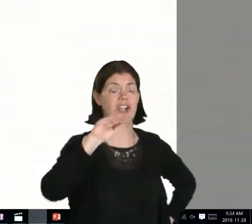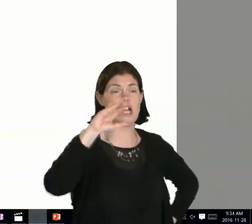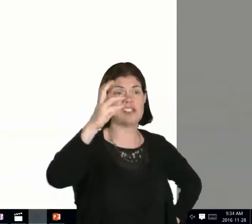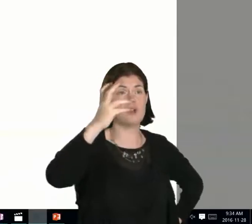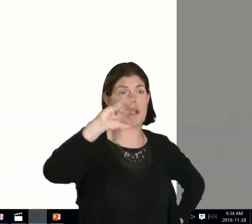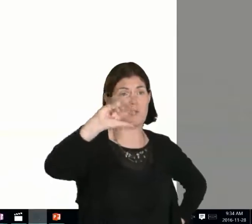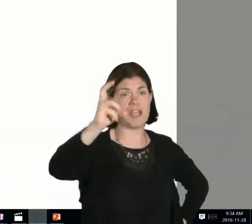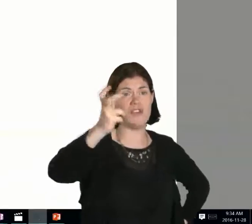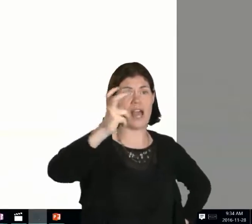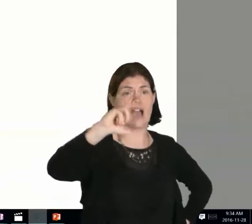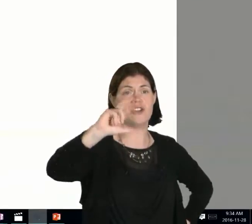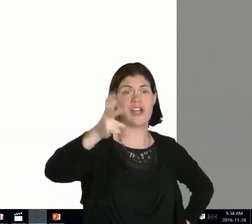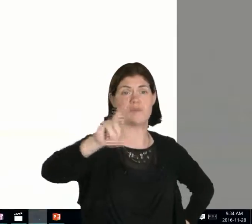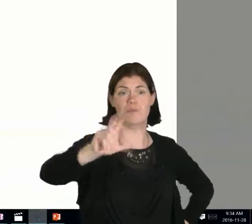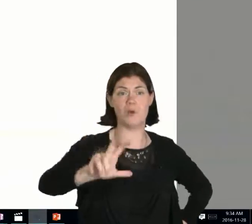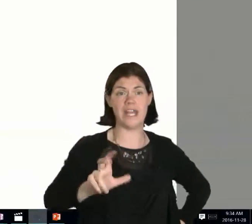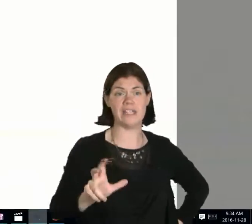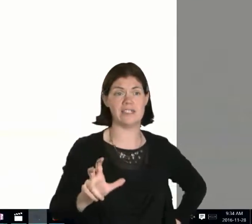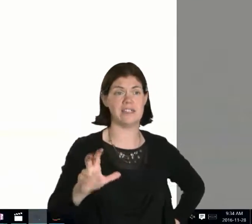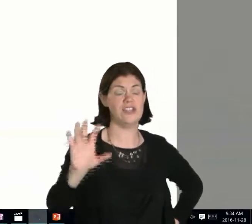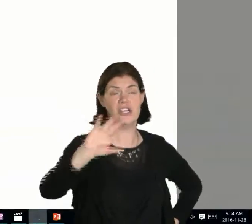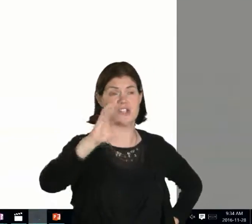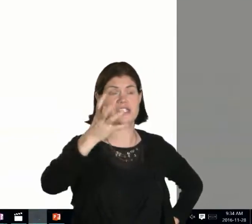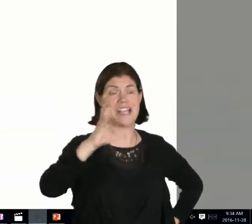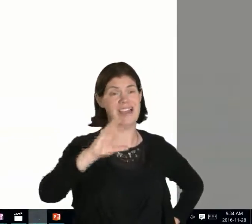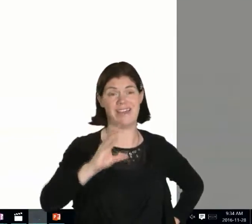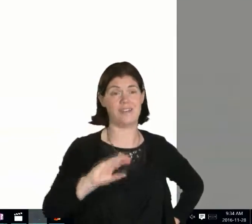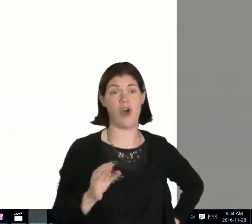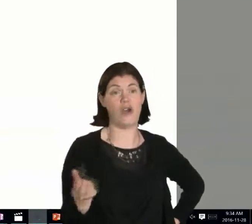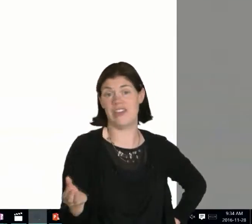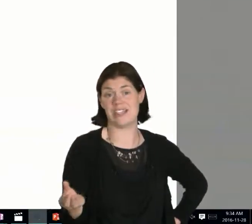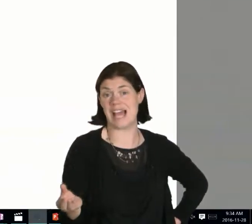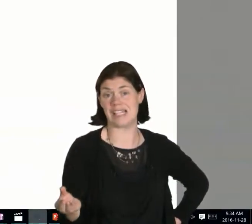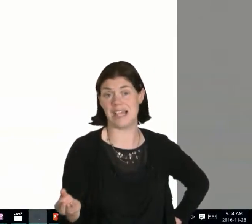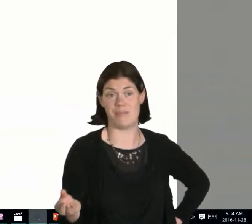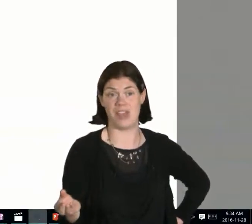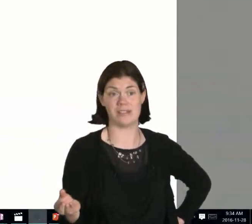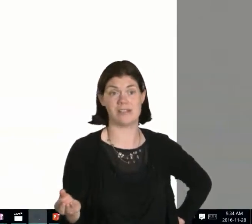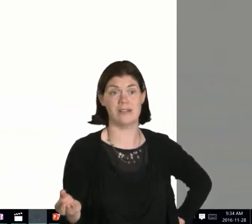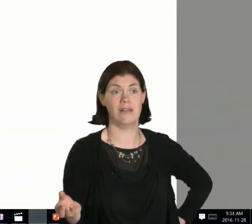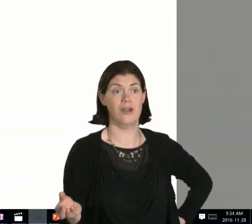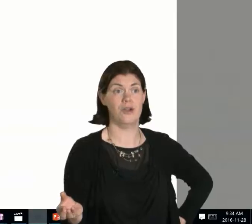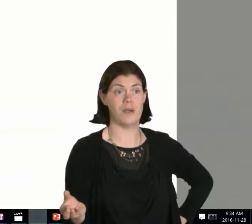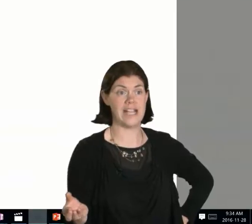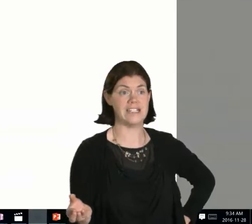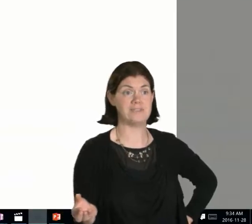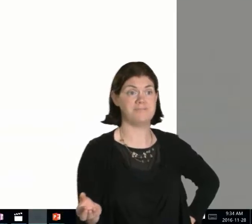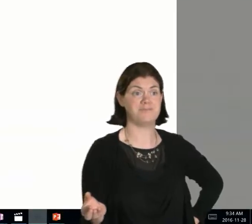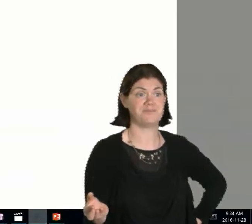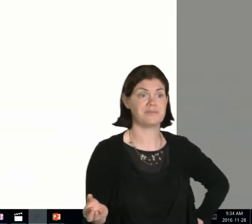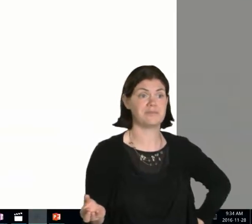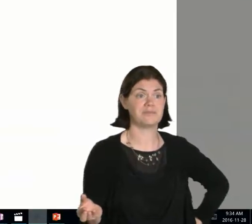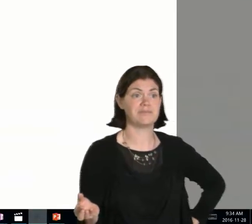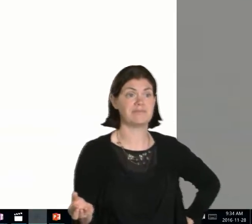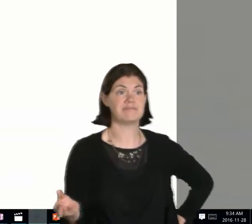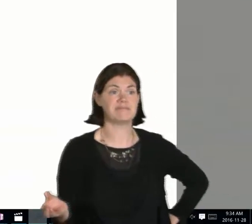Your guys is, no matter how you guys wrote it, you guys are saying all the exact same things, right?